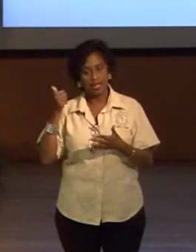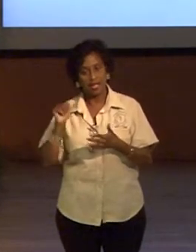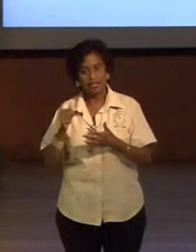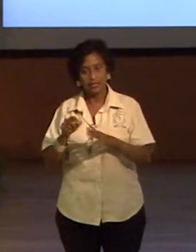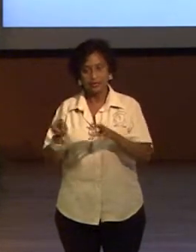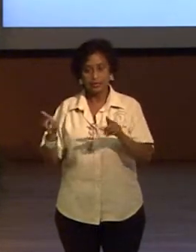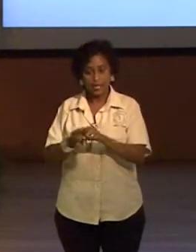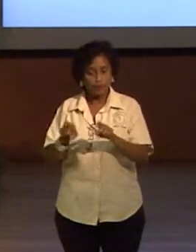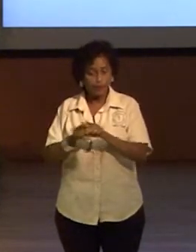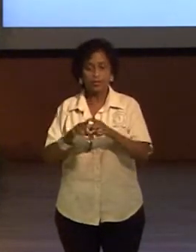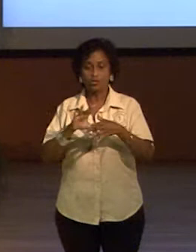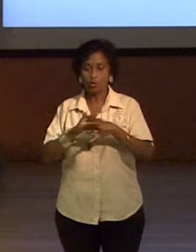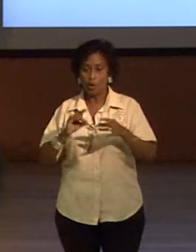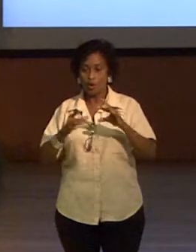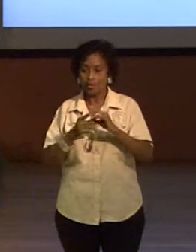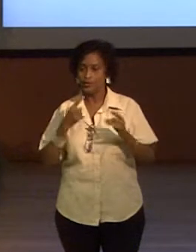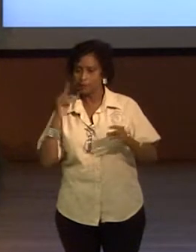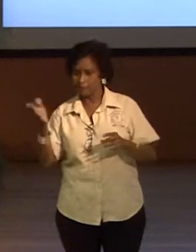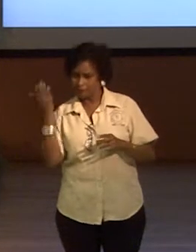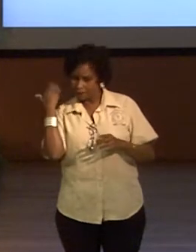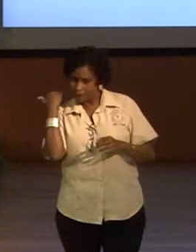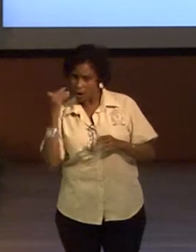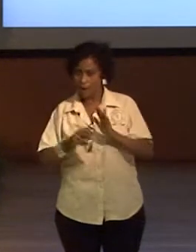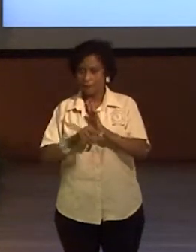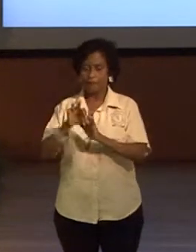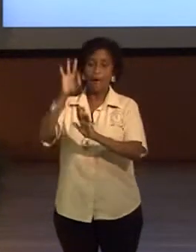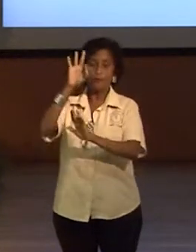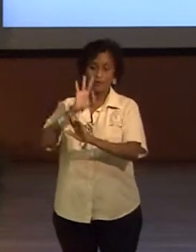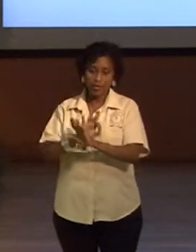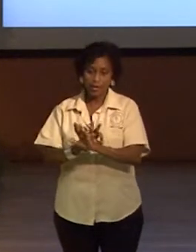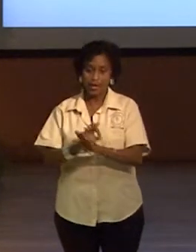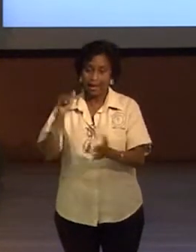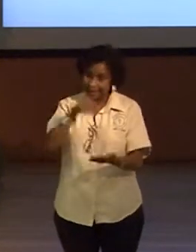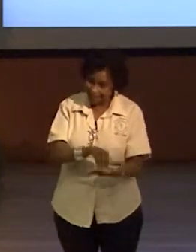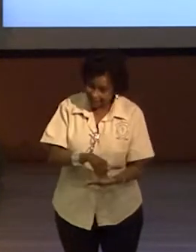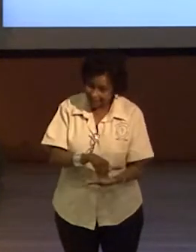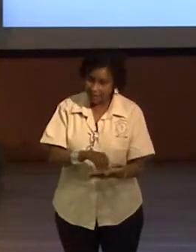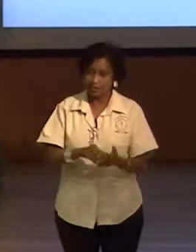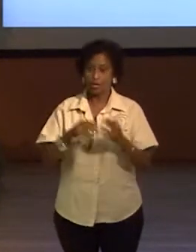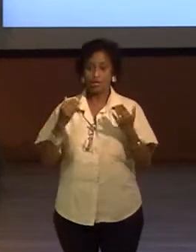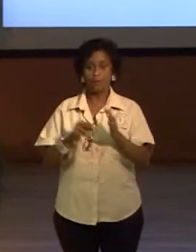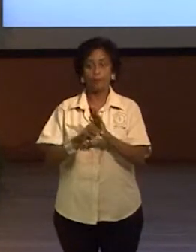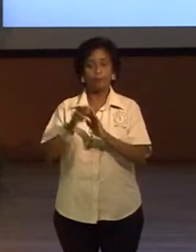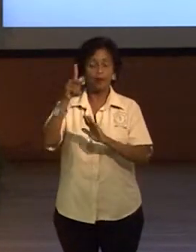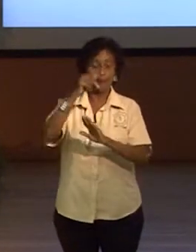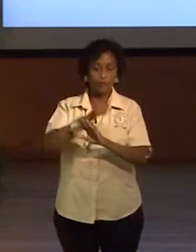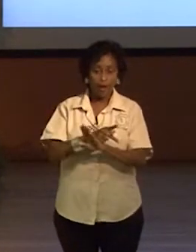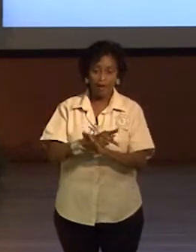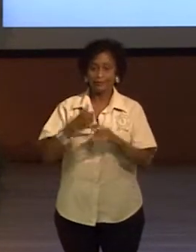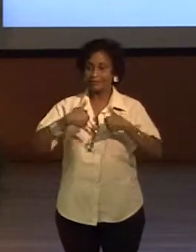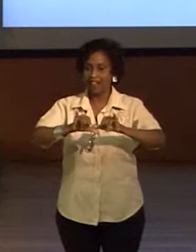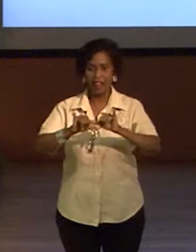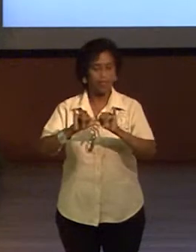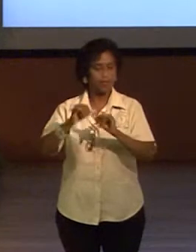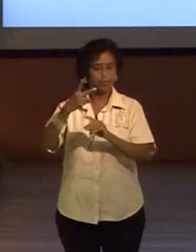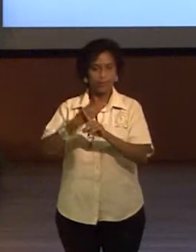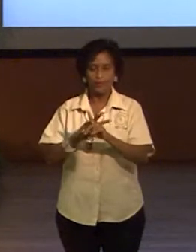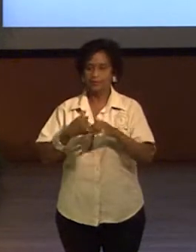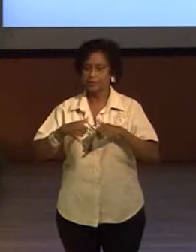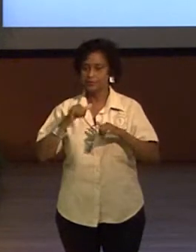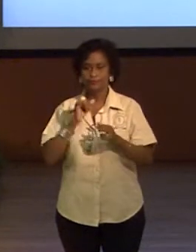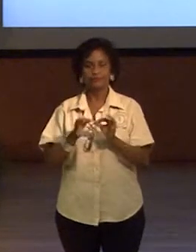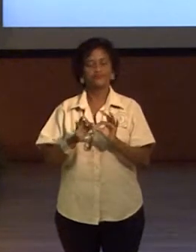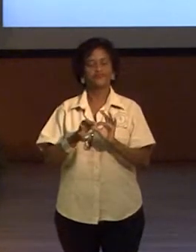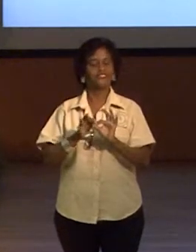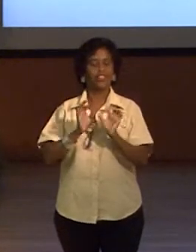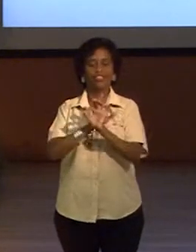previous slide was an article in February, so 2 months later, nothing has happened. And again, the idea